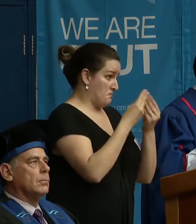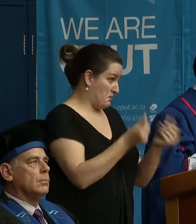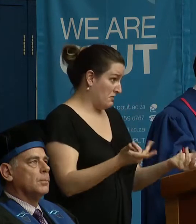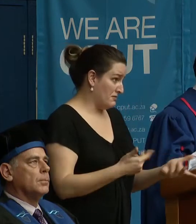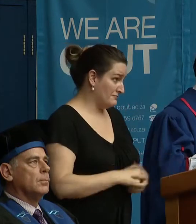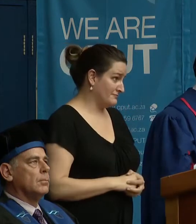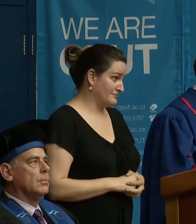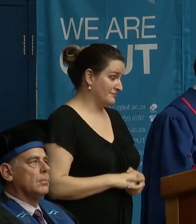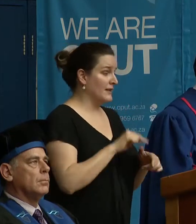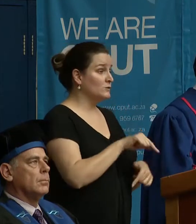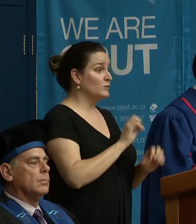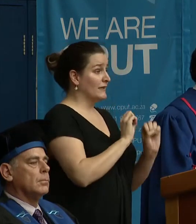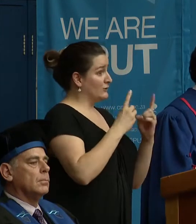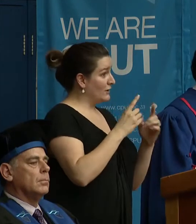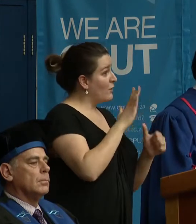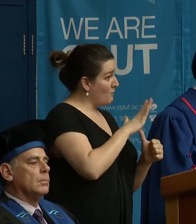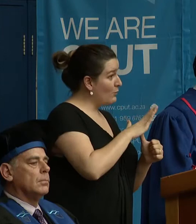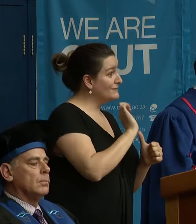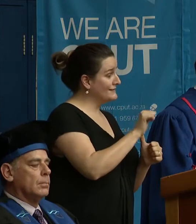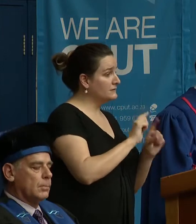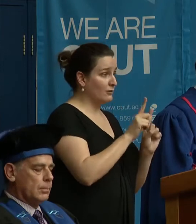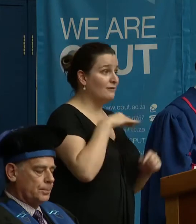And education is important, but it is not enough.